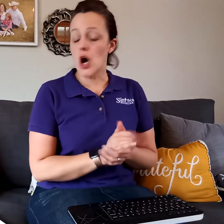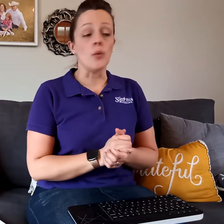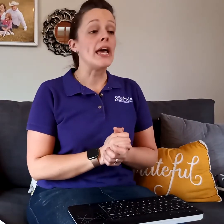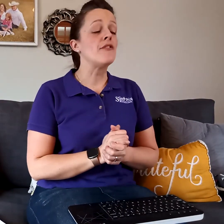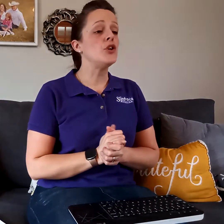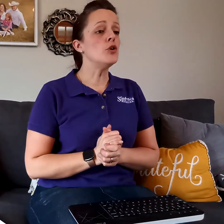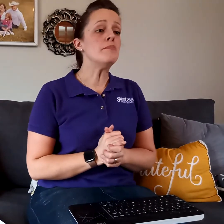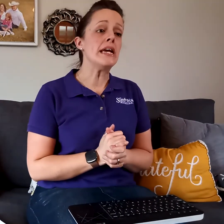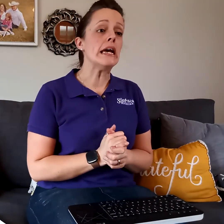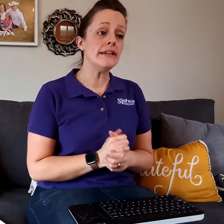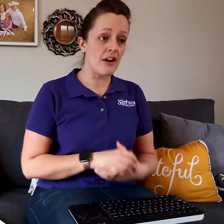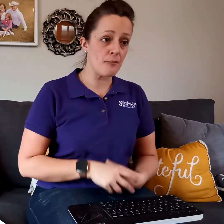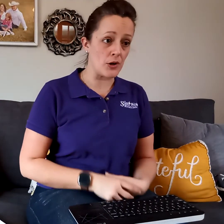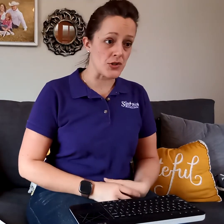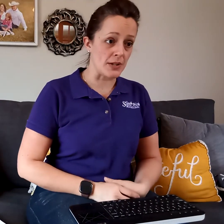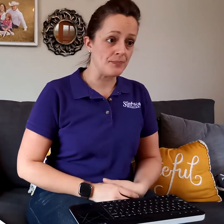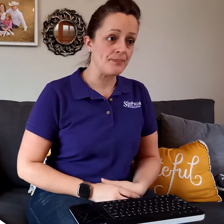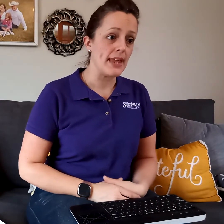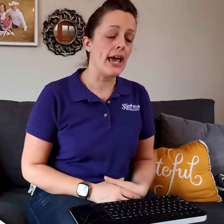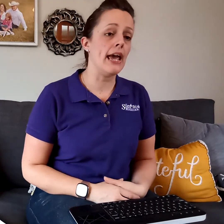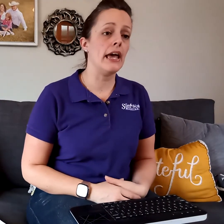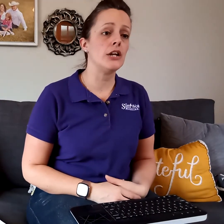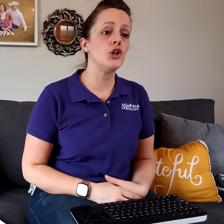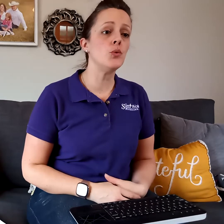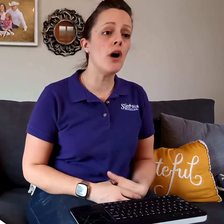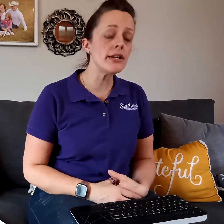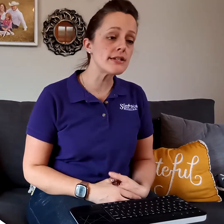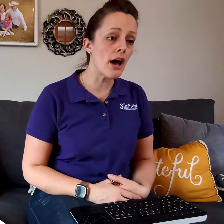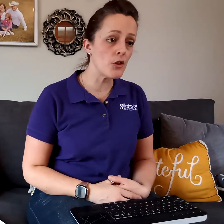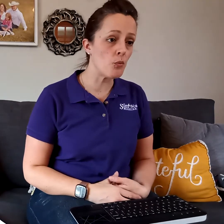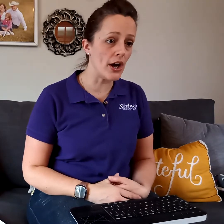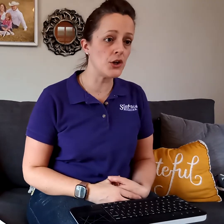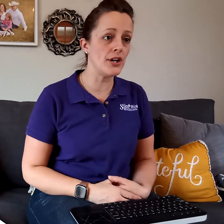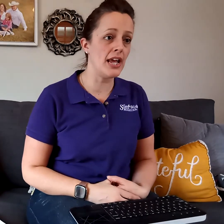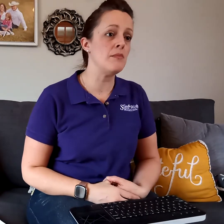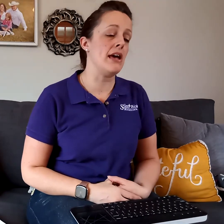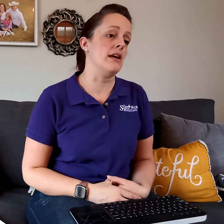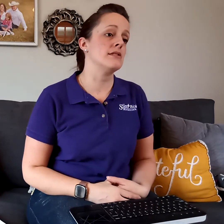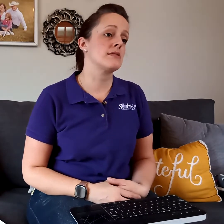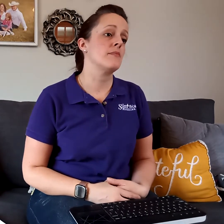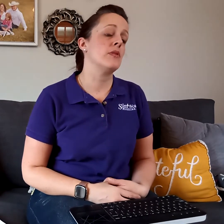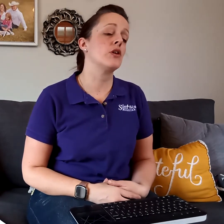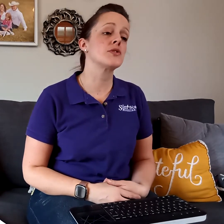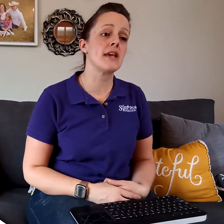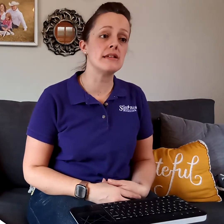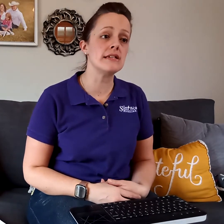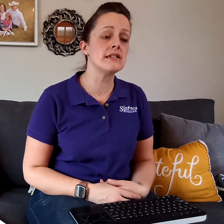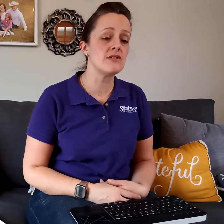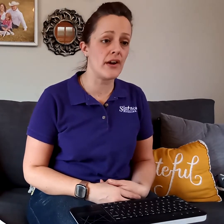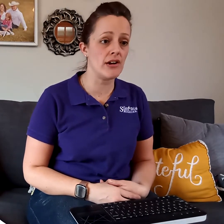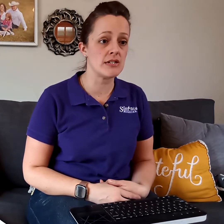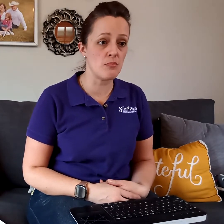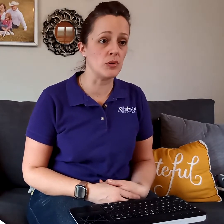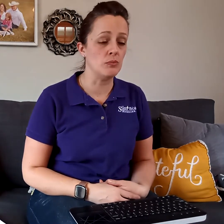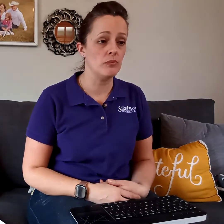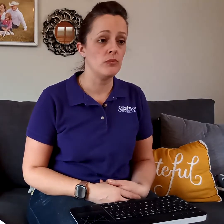if you meet a deaf person and you want to tell them what your name is, your sentence is very simple. You